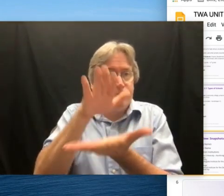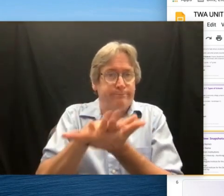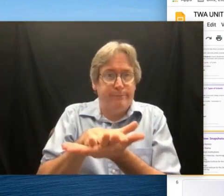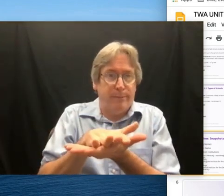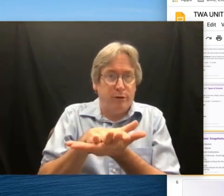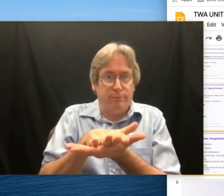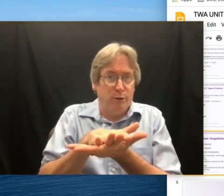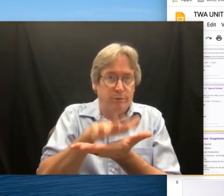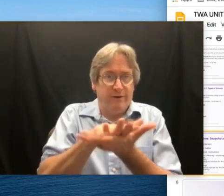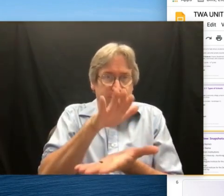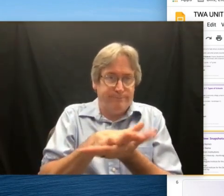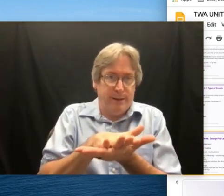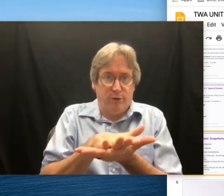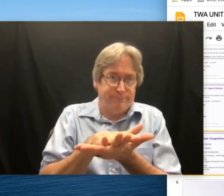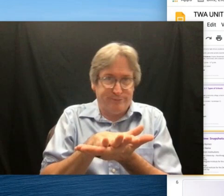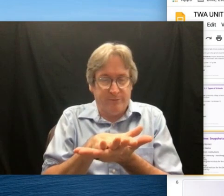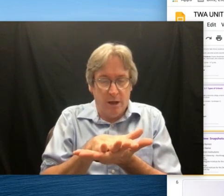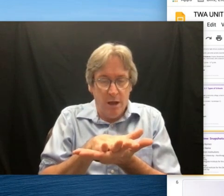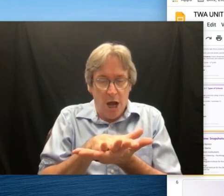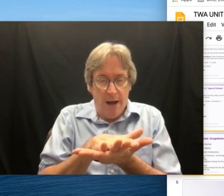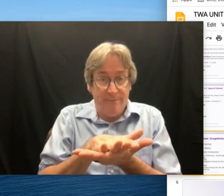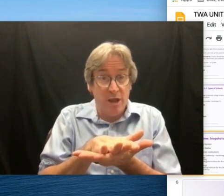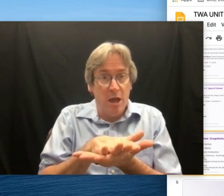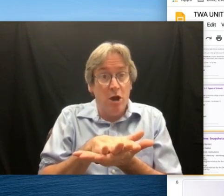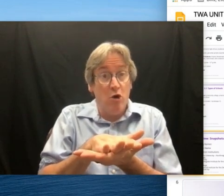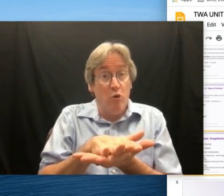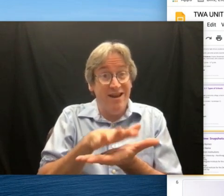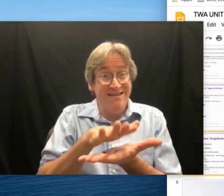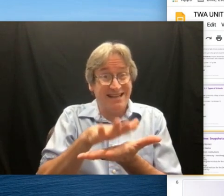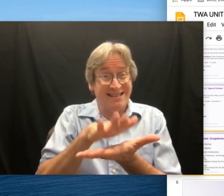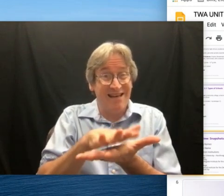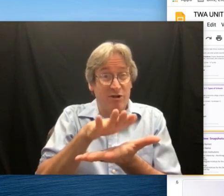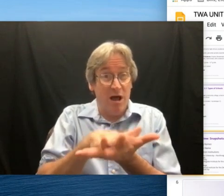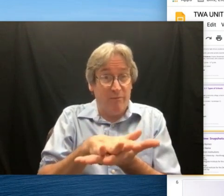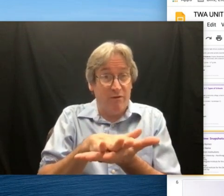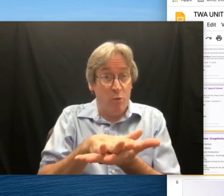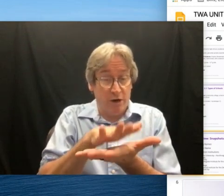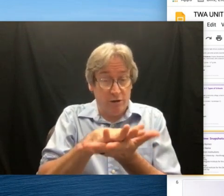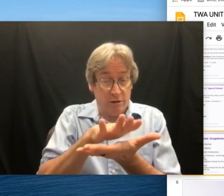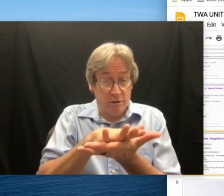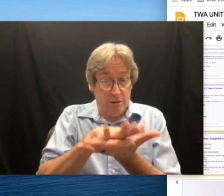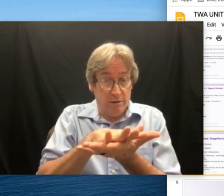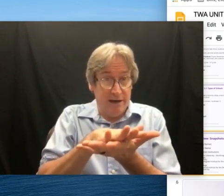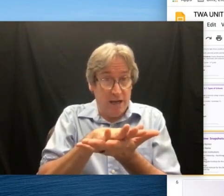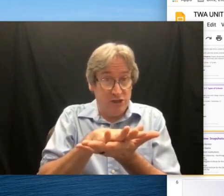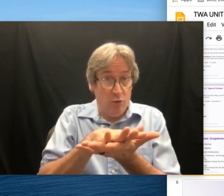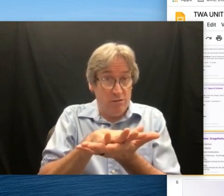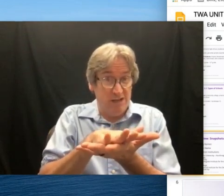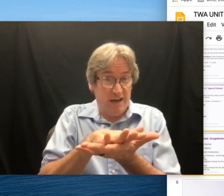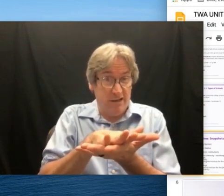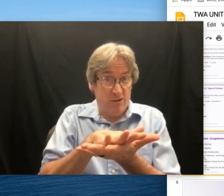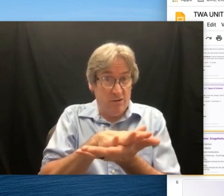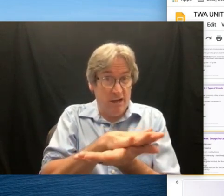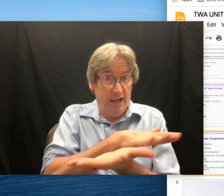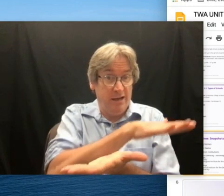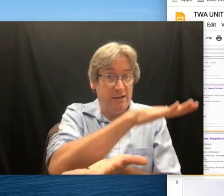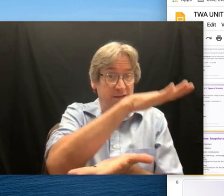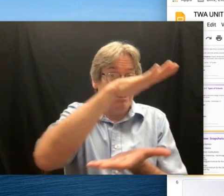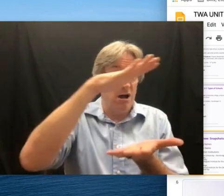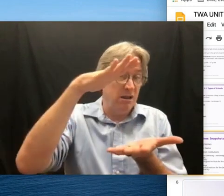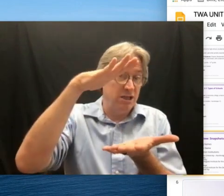so paper, book, whatever, paper. The next level up from where you're in high school, secondary